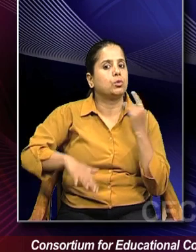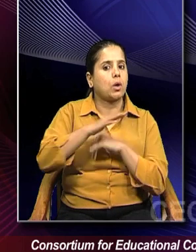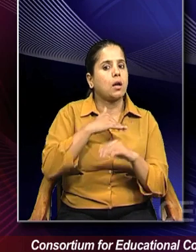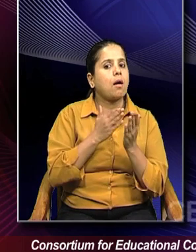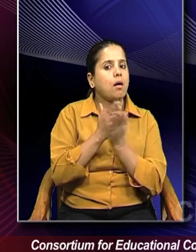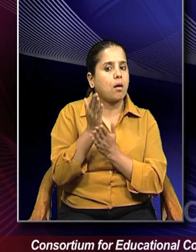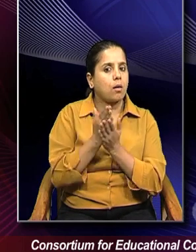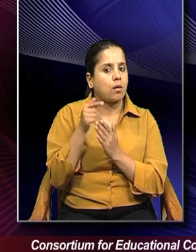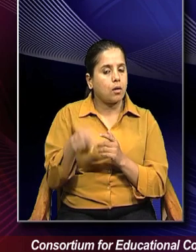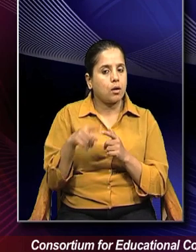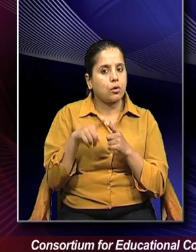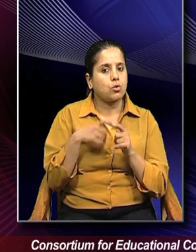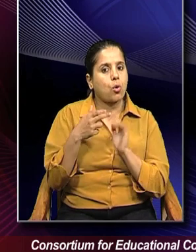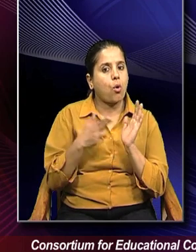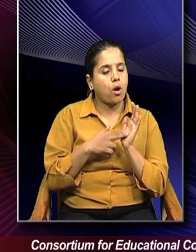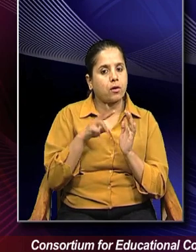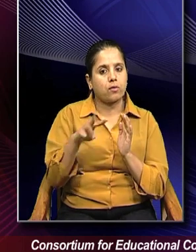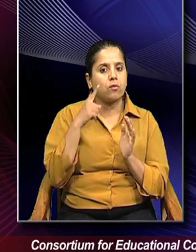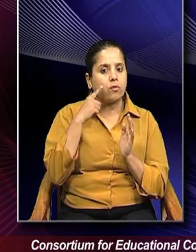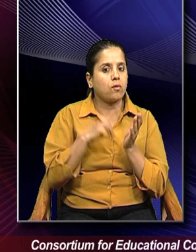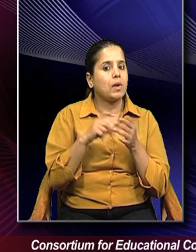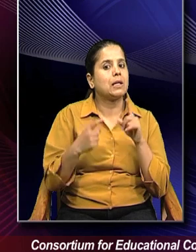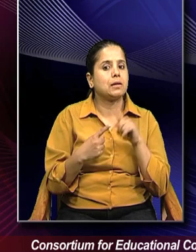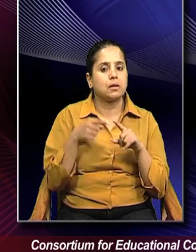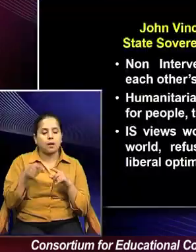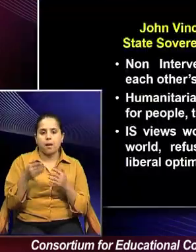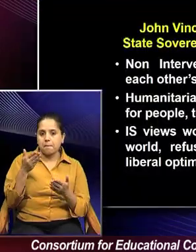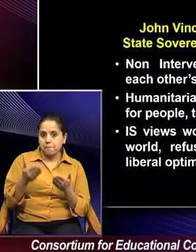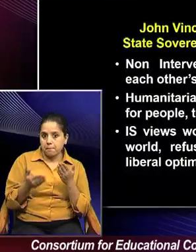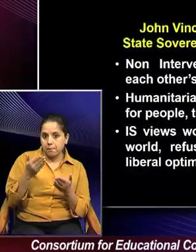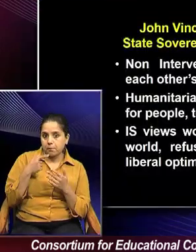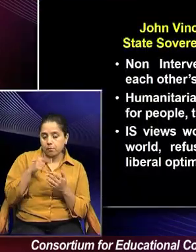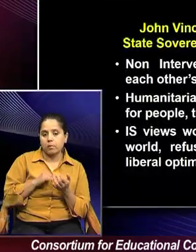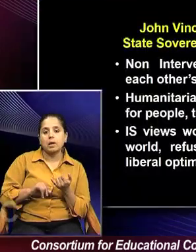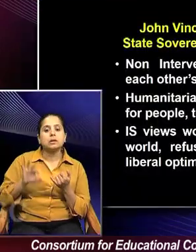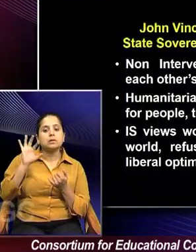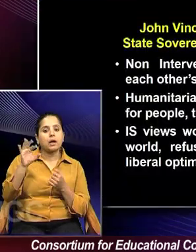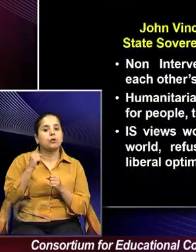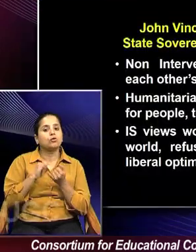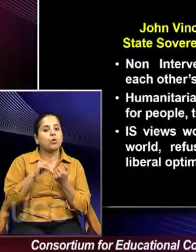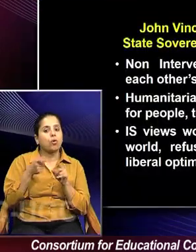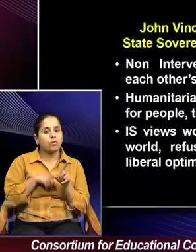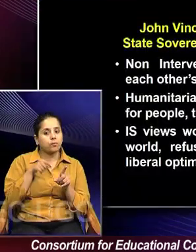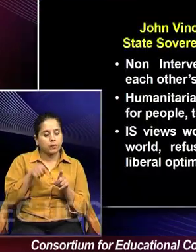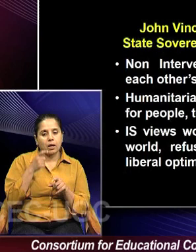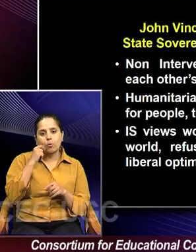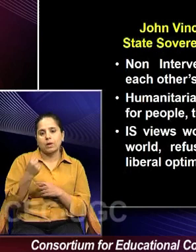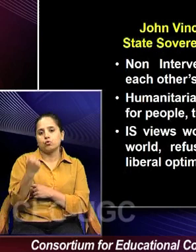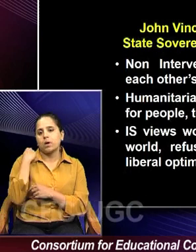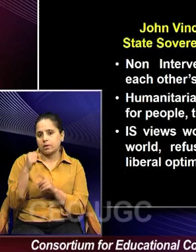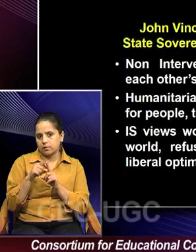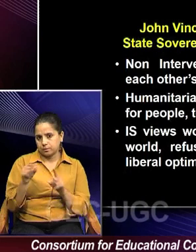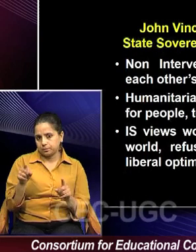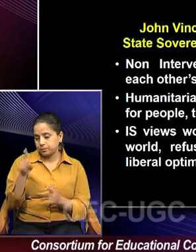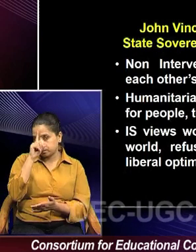approach, John Vincent. He talks about balancing state sovereignty and human rights.